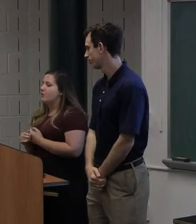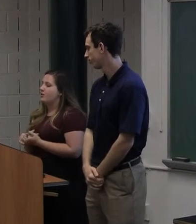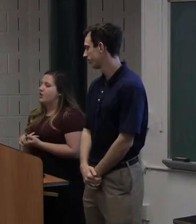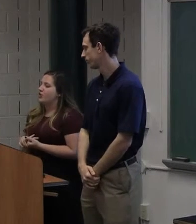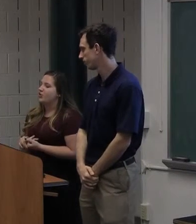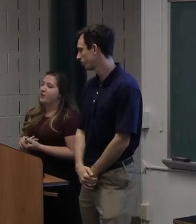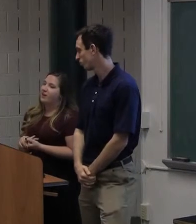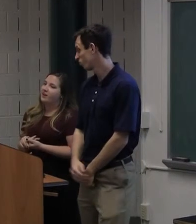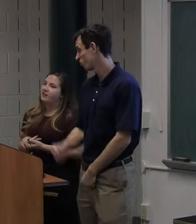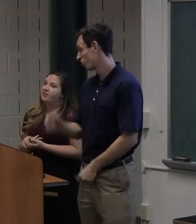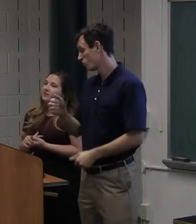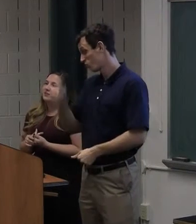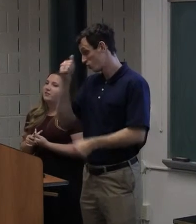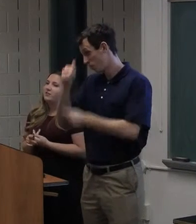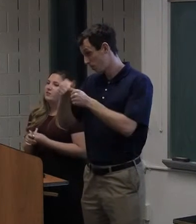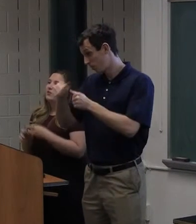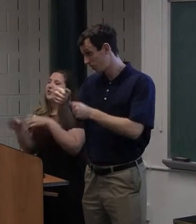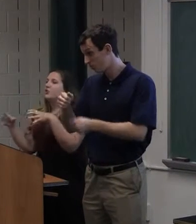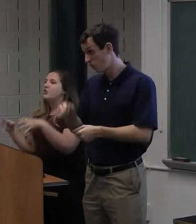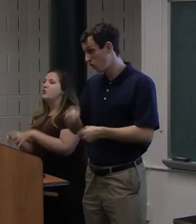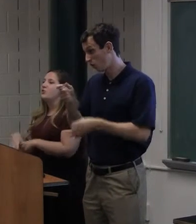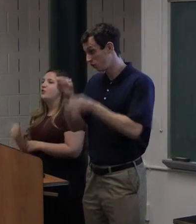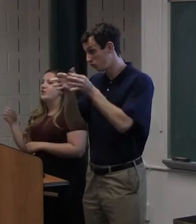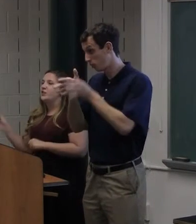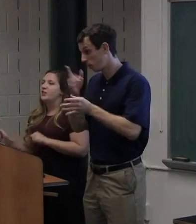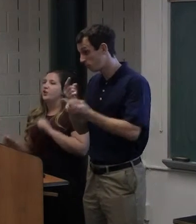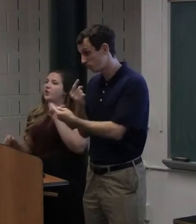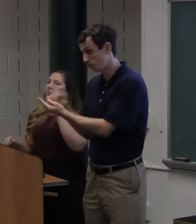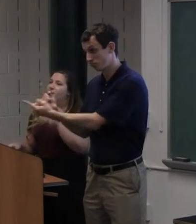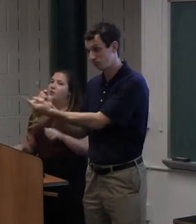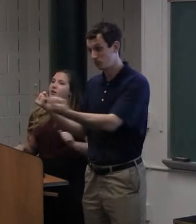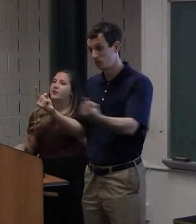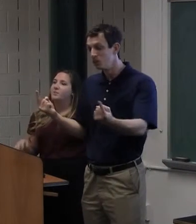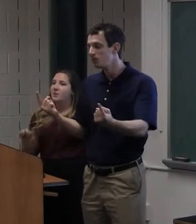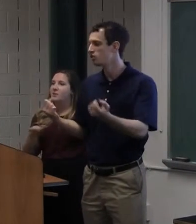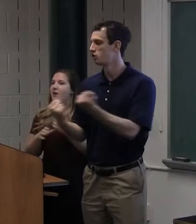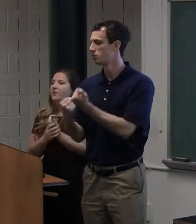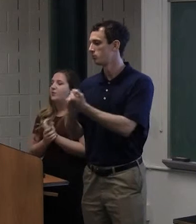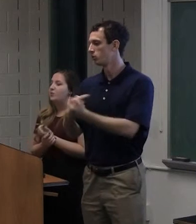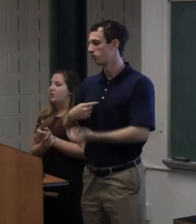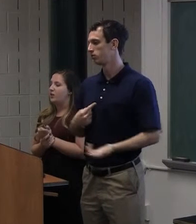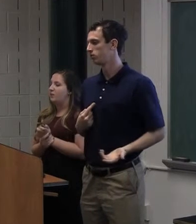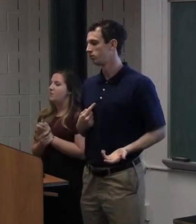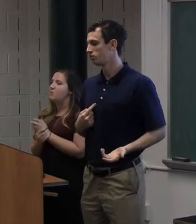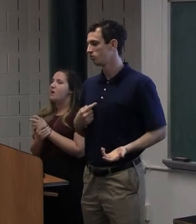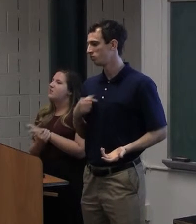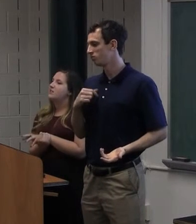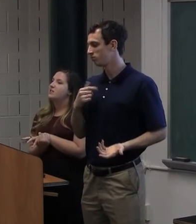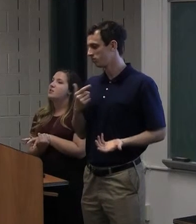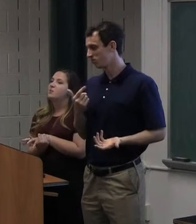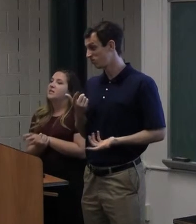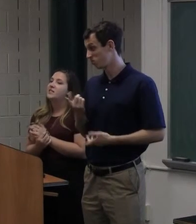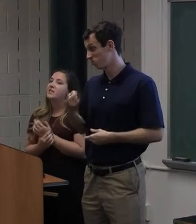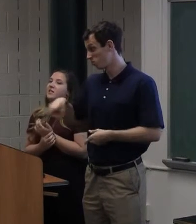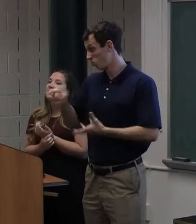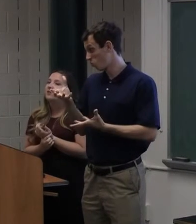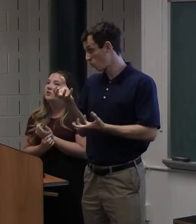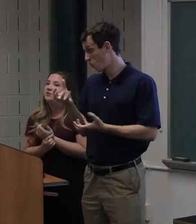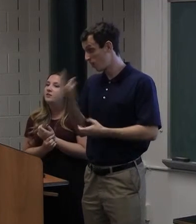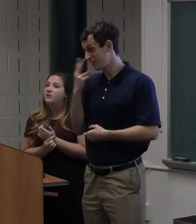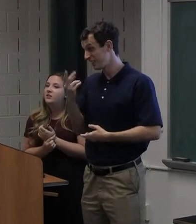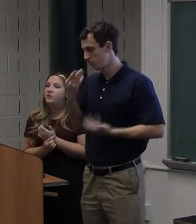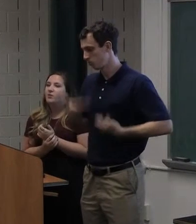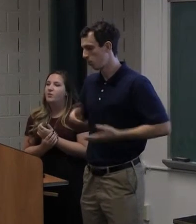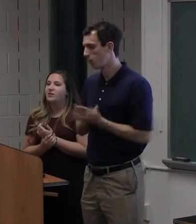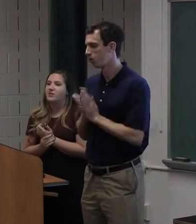Remember that everyone's on your side, whether it's your students, your teacher, your mentors, people out in the community. People want to see you be